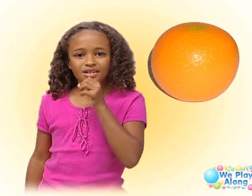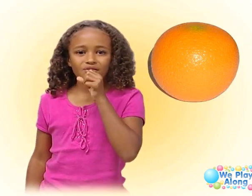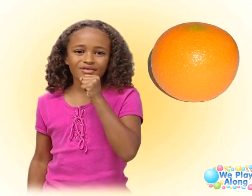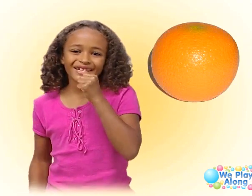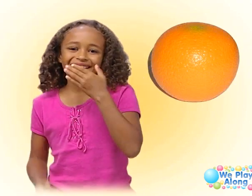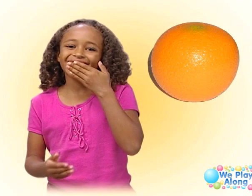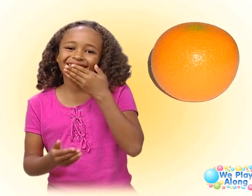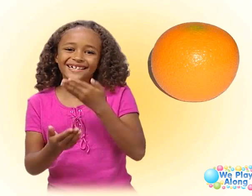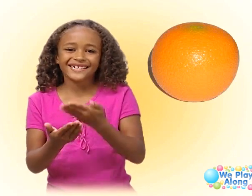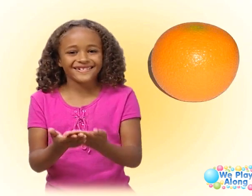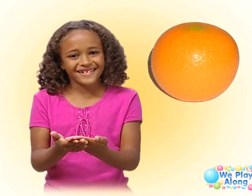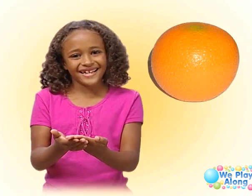a really good treat.